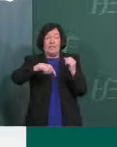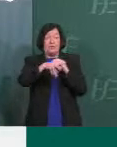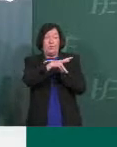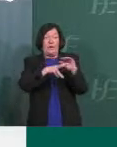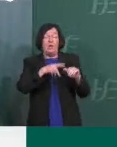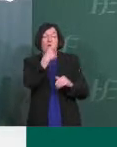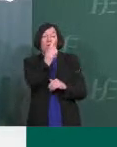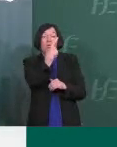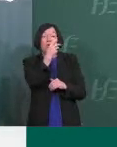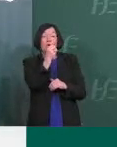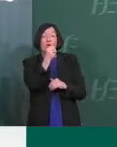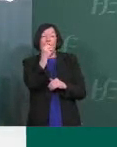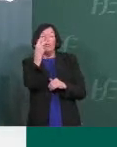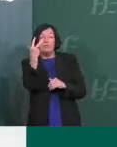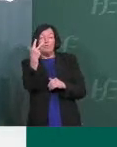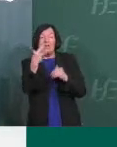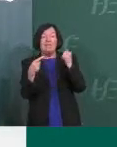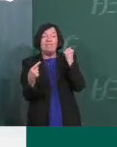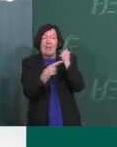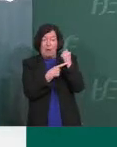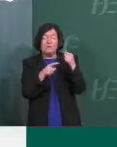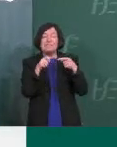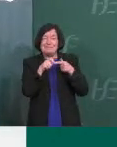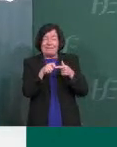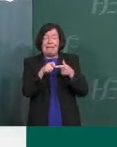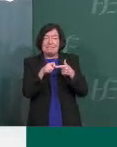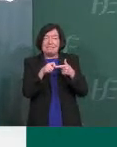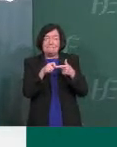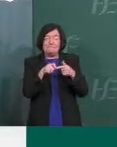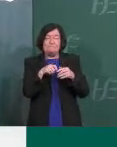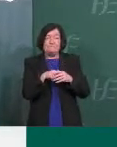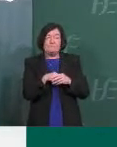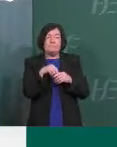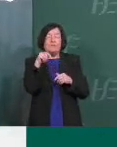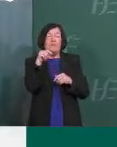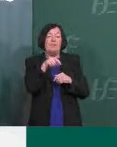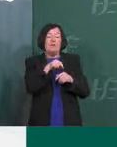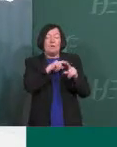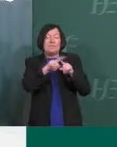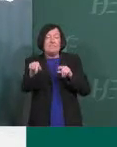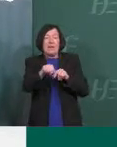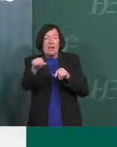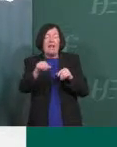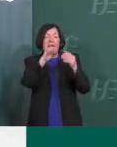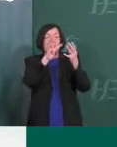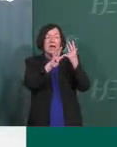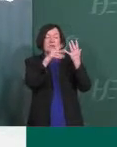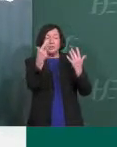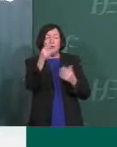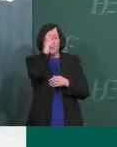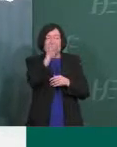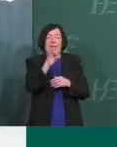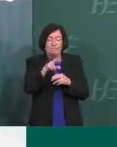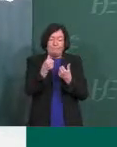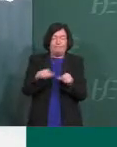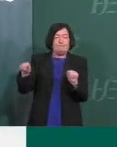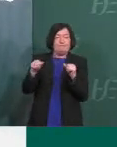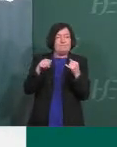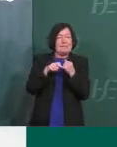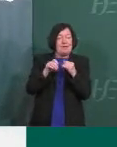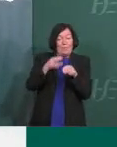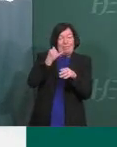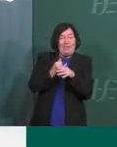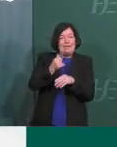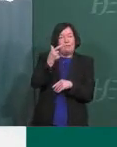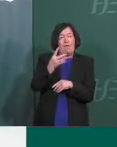take 103,000 tests through our sites, and 92% of people can get a test within